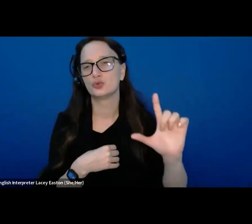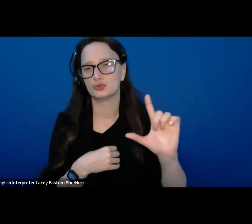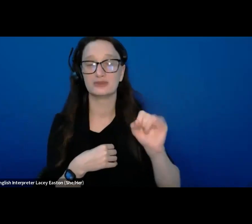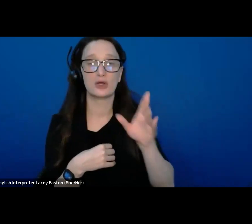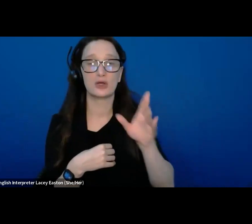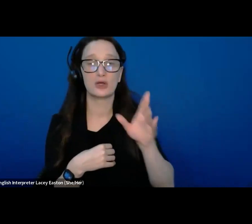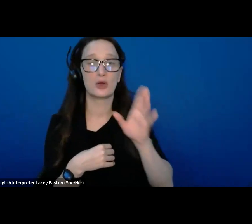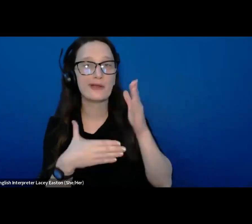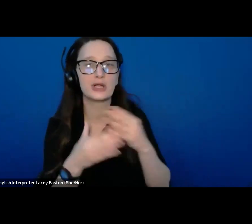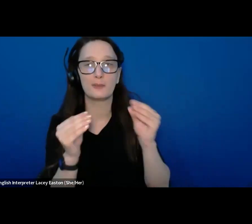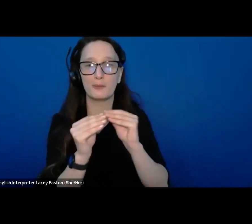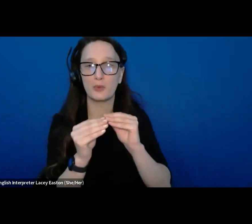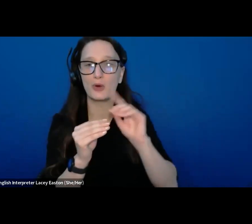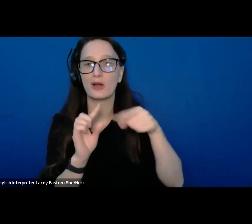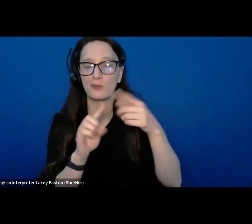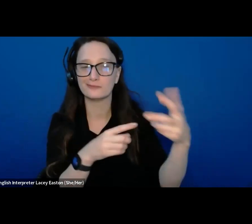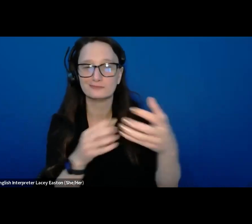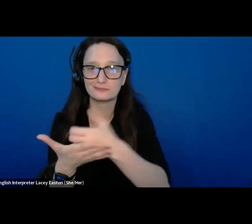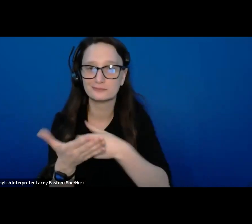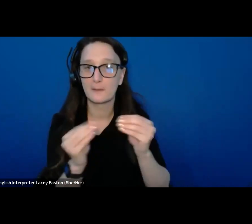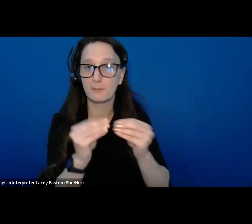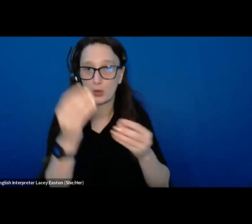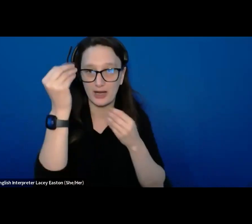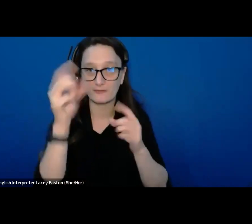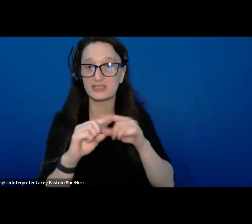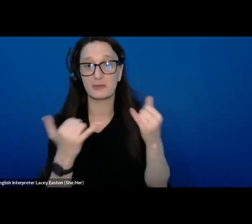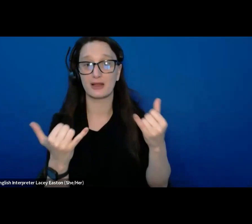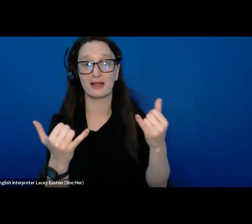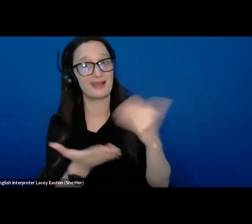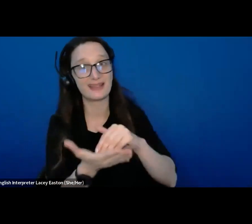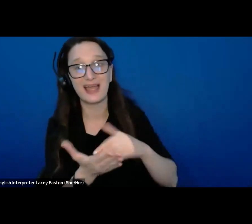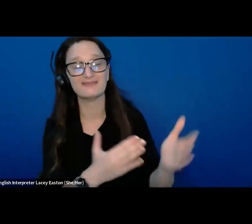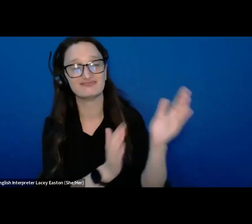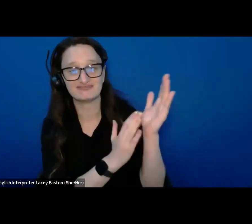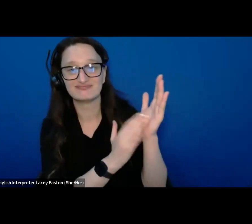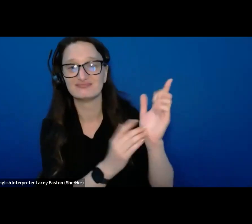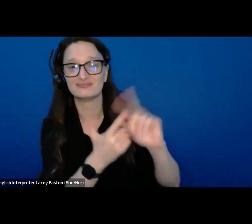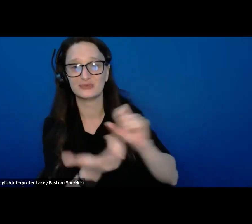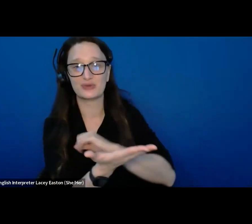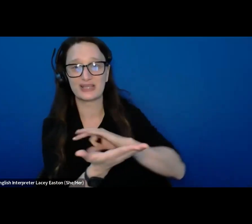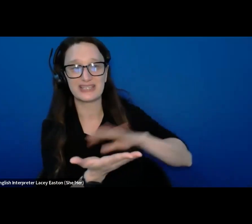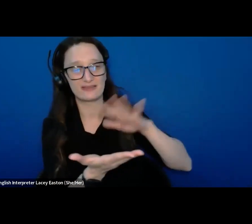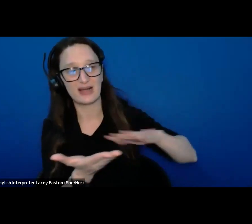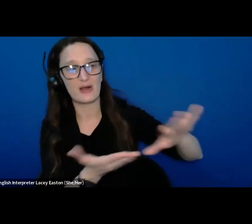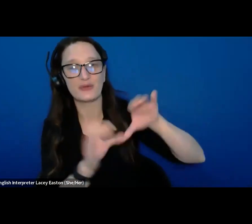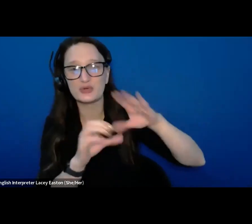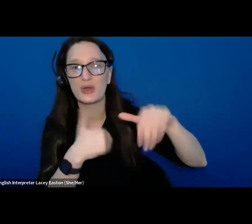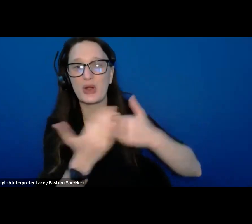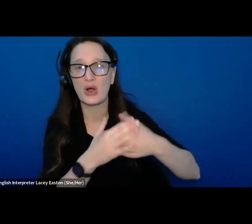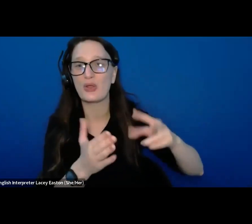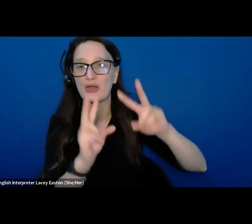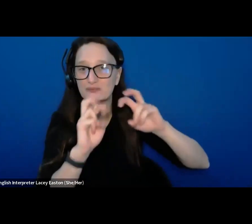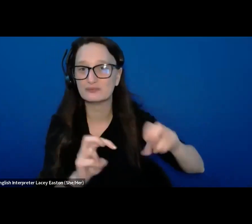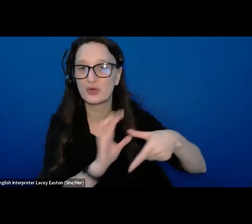get more information. But again, shout out to our staff that are out there doing all of these reviews. And also shout out to our staff that are doing so many